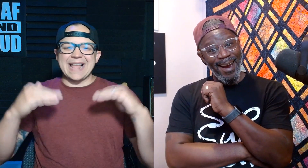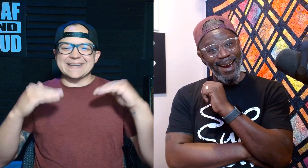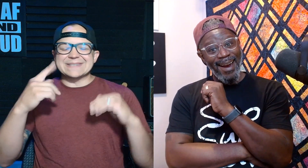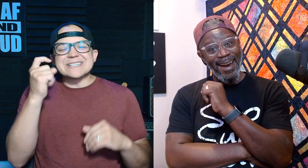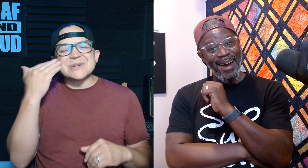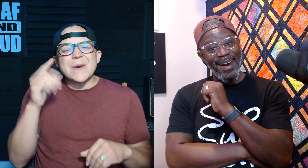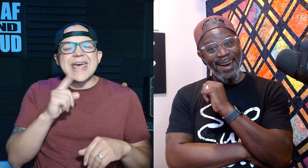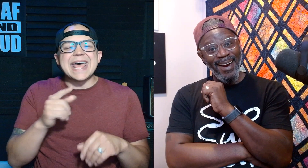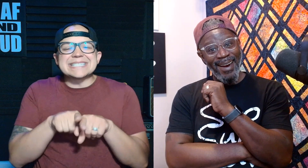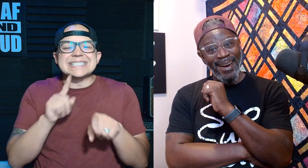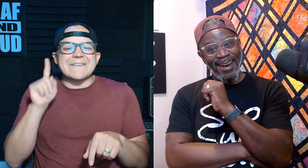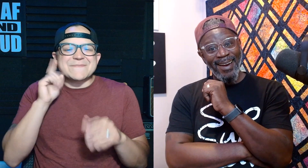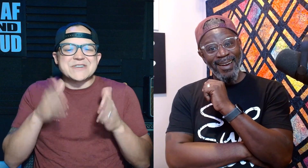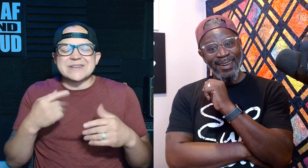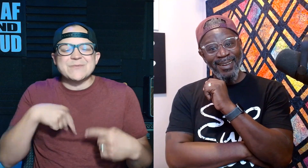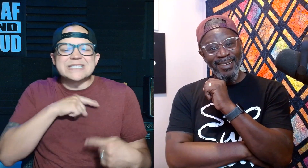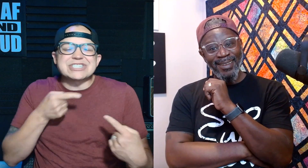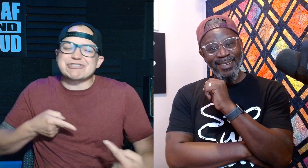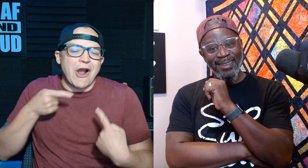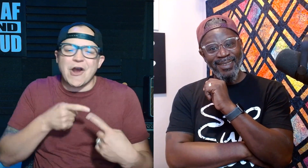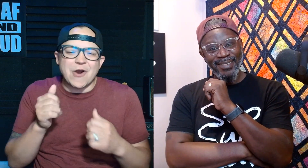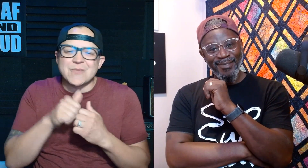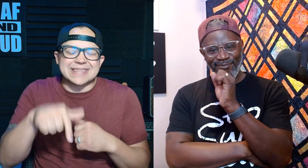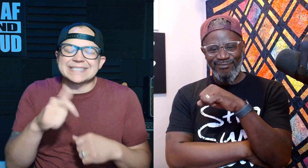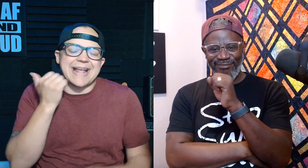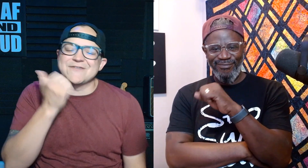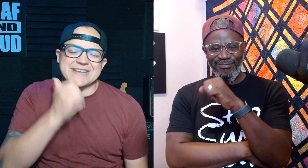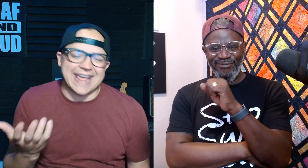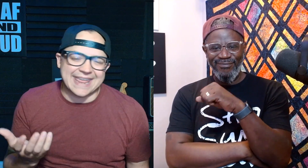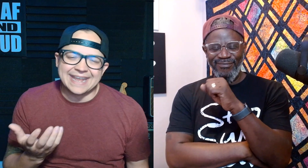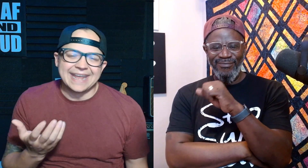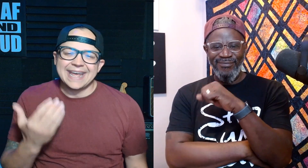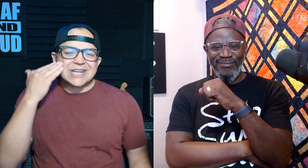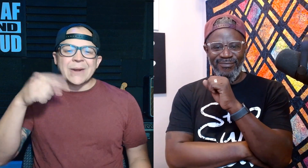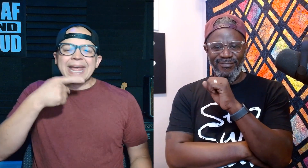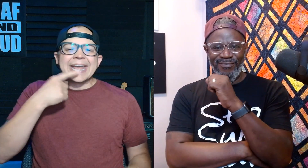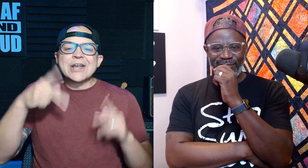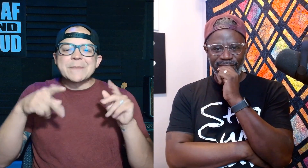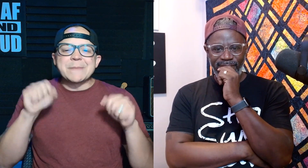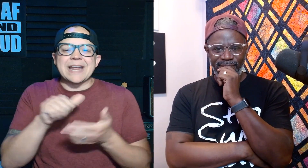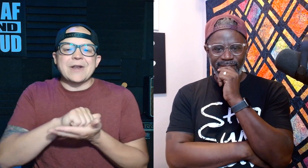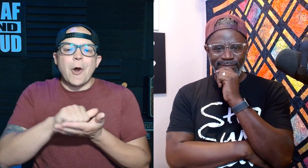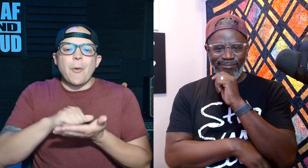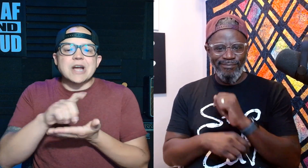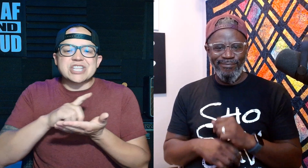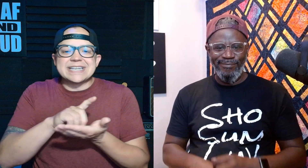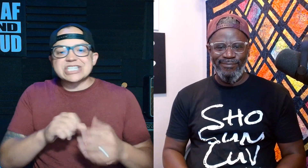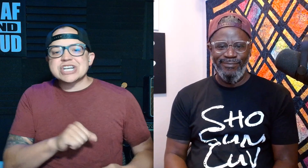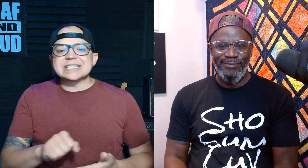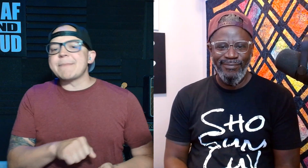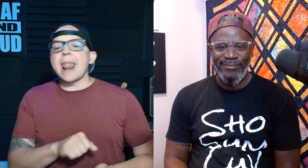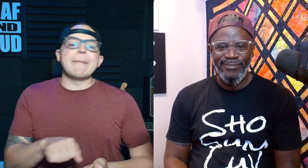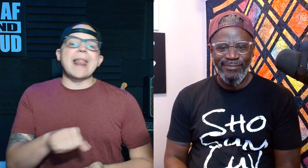that balance because, as a deaf person, we struggle with this every day. Here people can wash